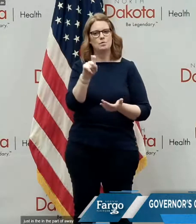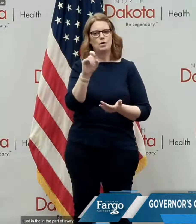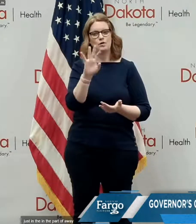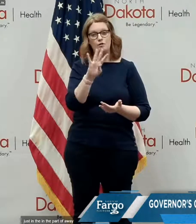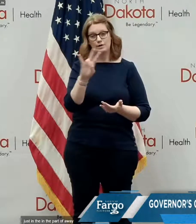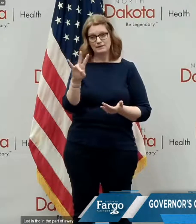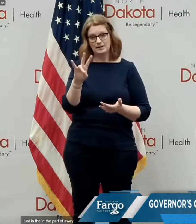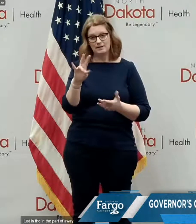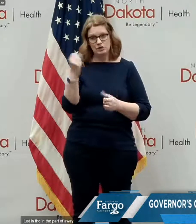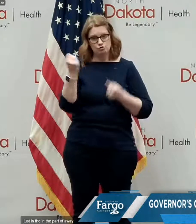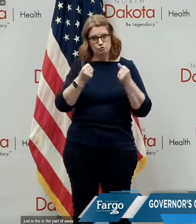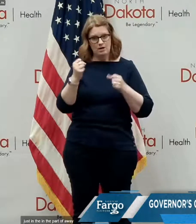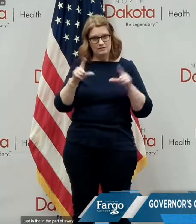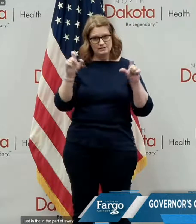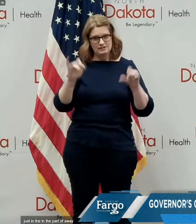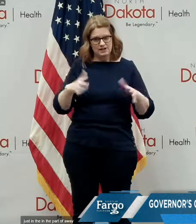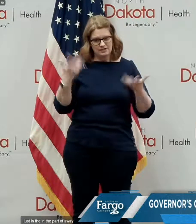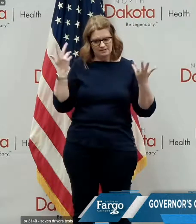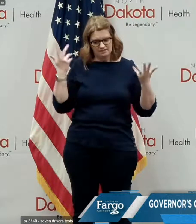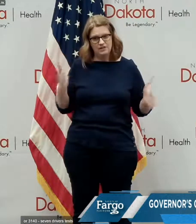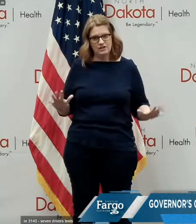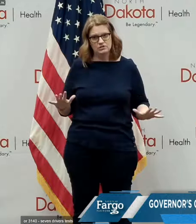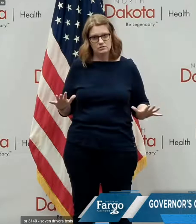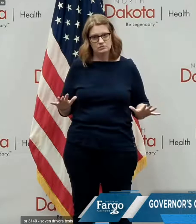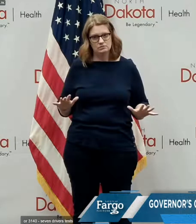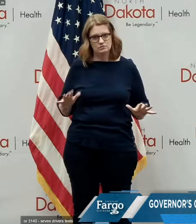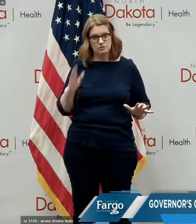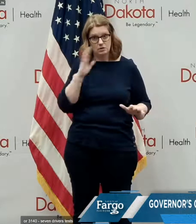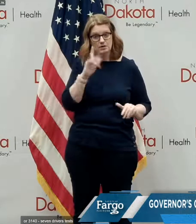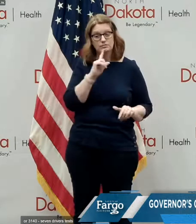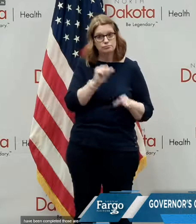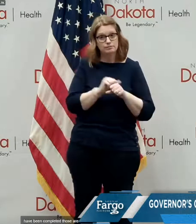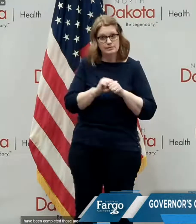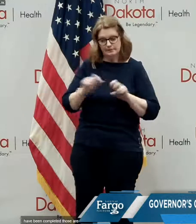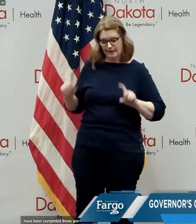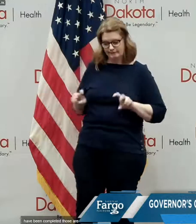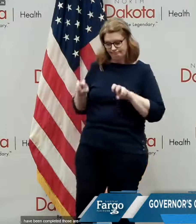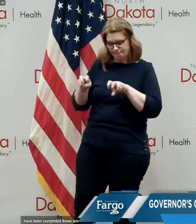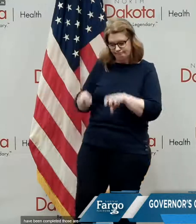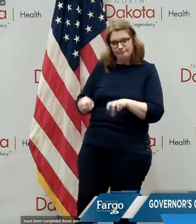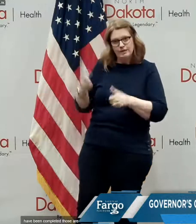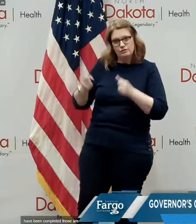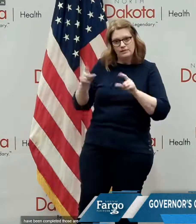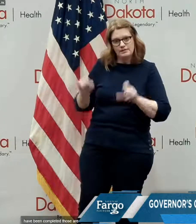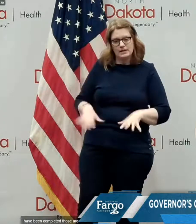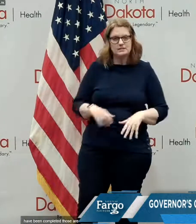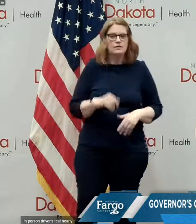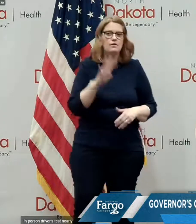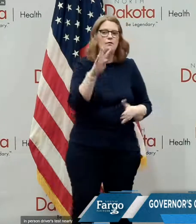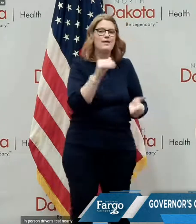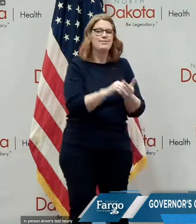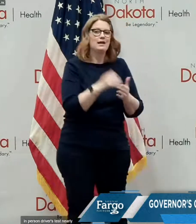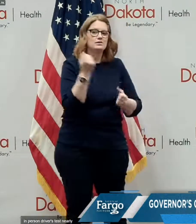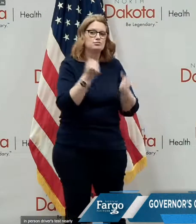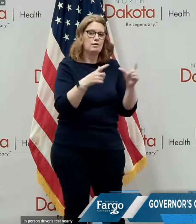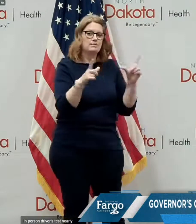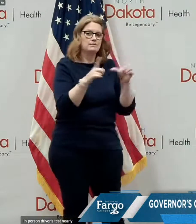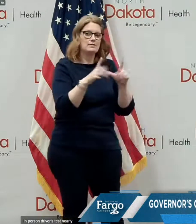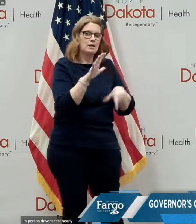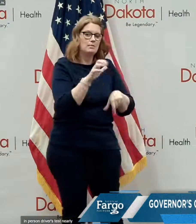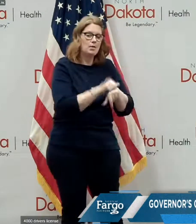3,147 driver's tests have been completed. Those are in-person driver's tests. Nearly 4,000 driver license appointments have occurred.